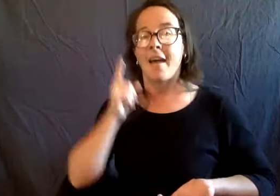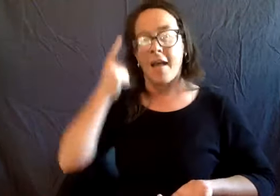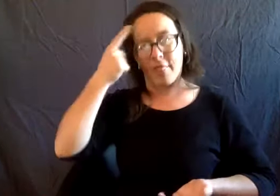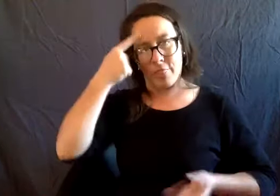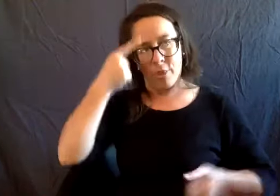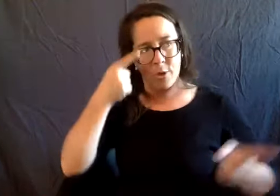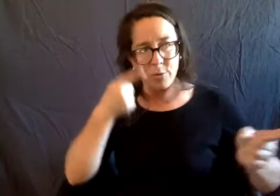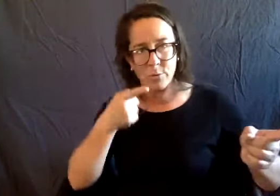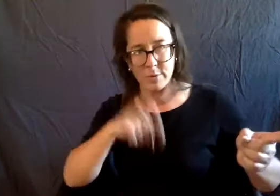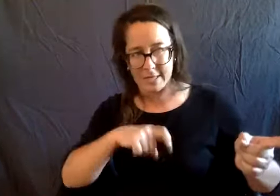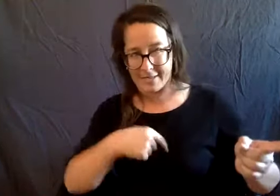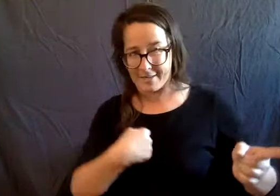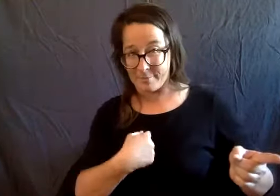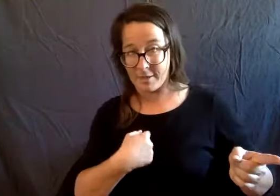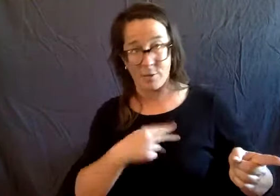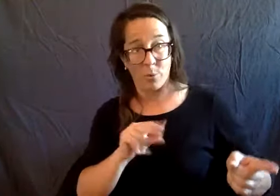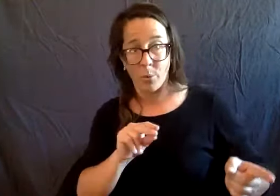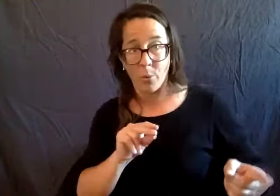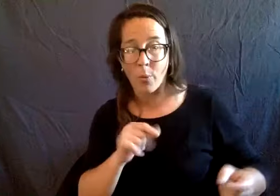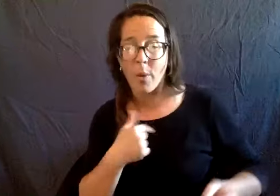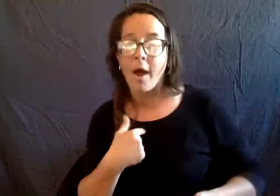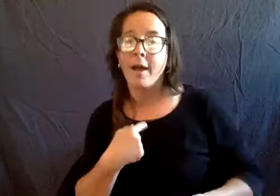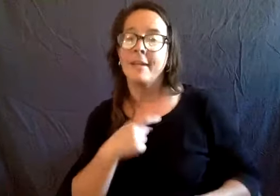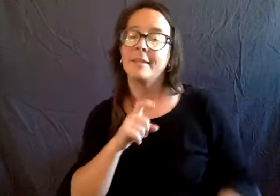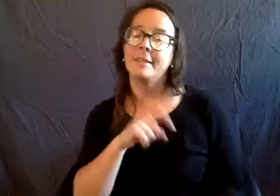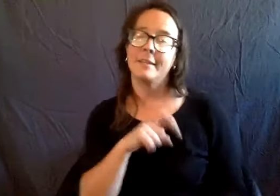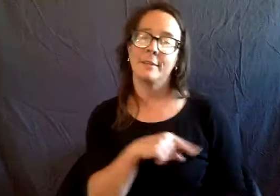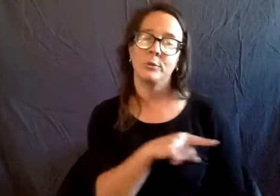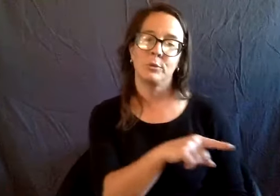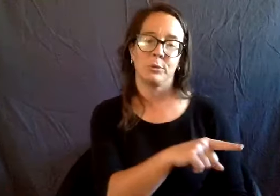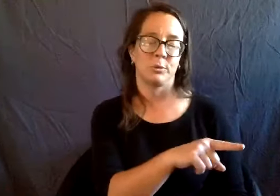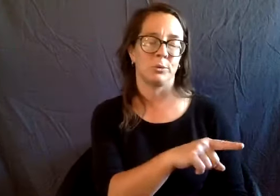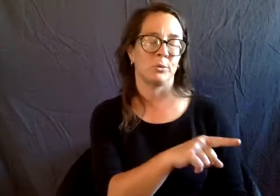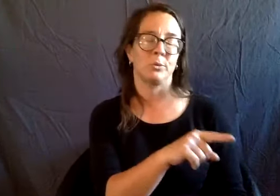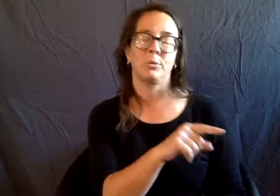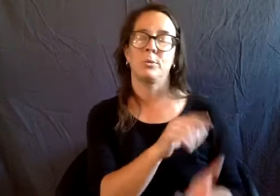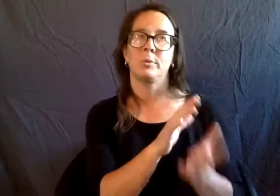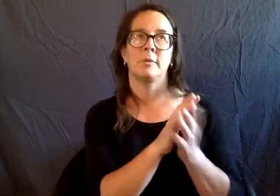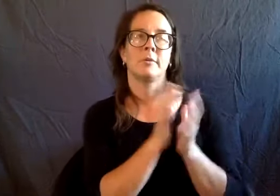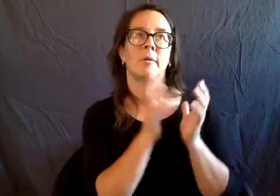I thought you needed me. I needed you. I needed you to such a degree